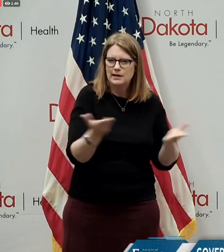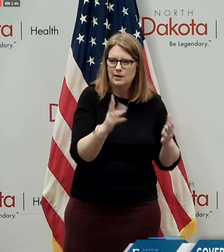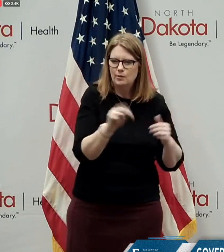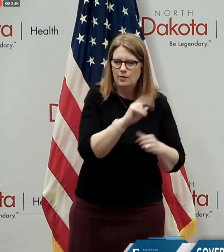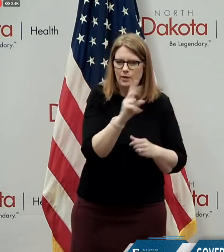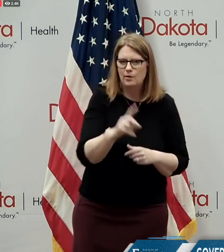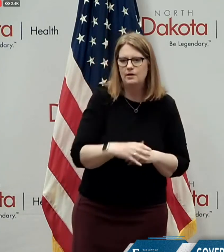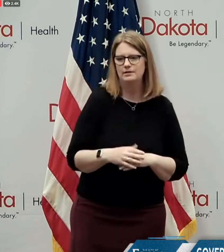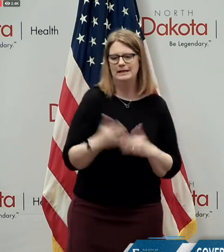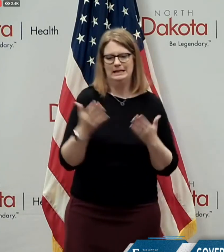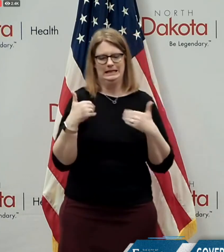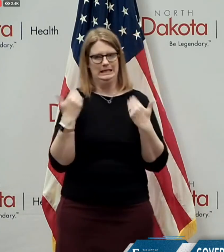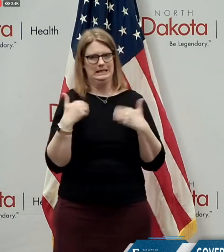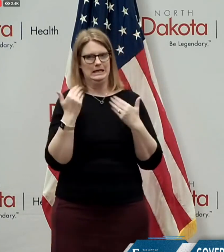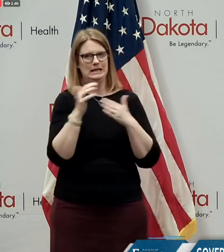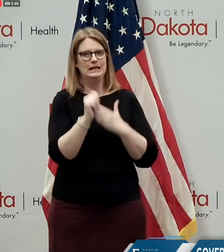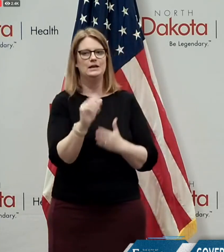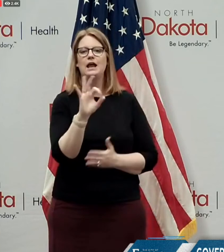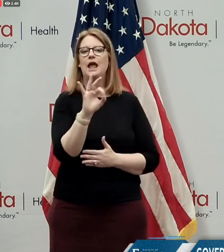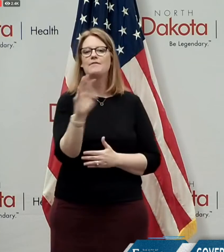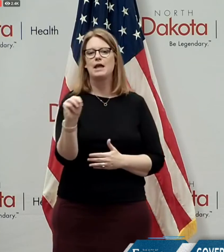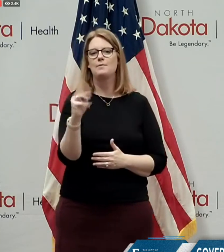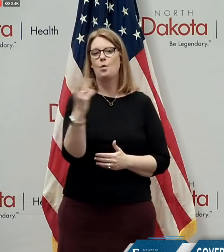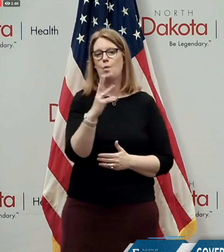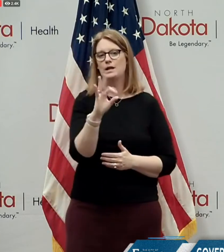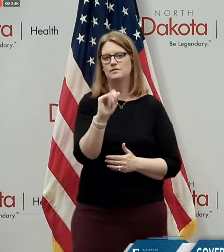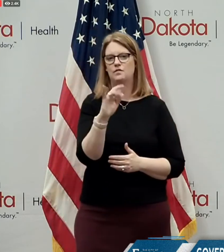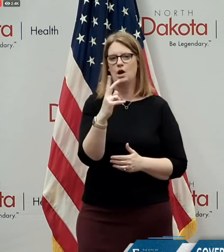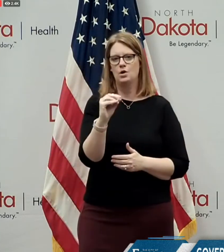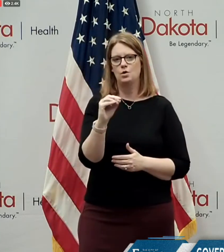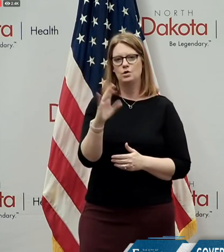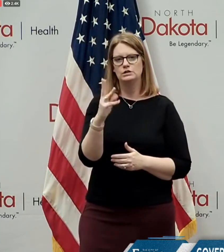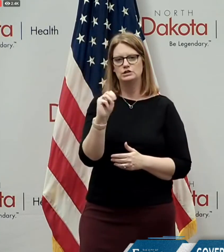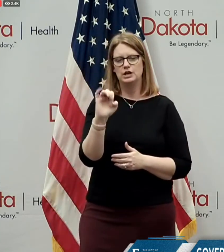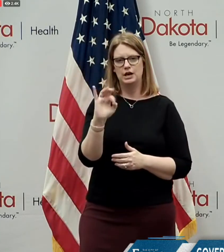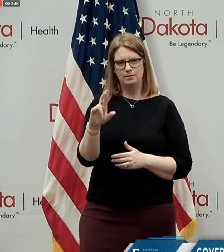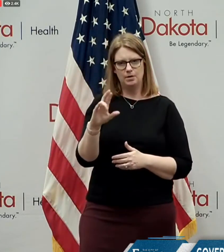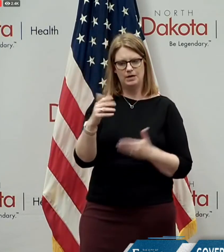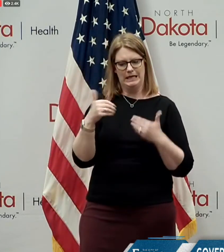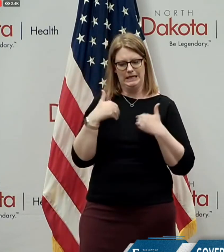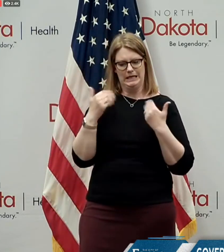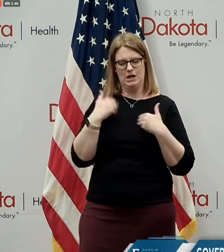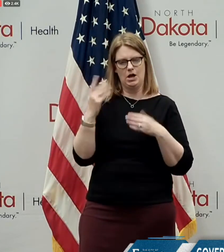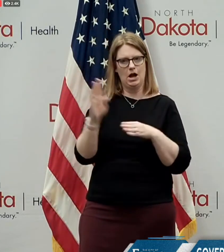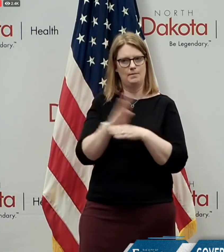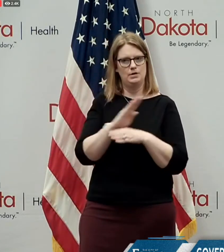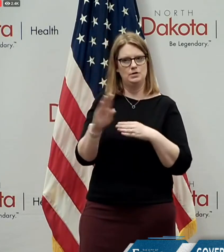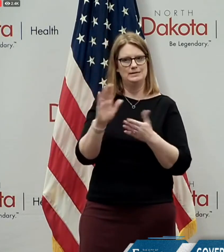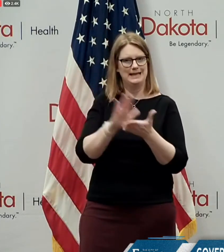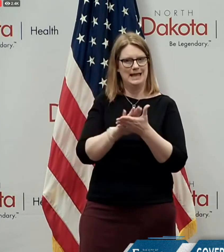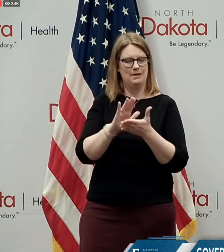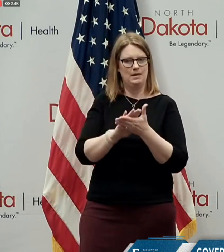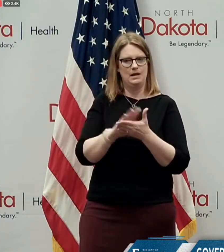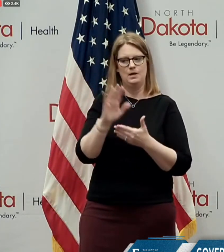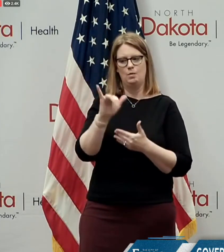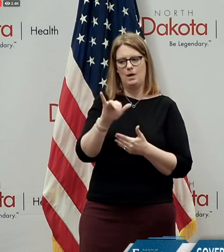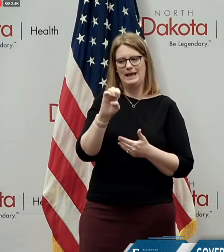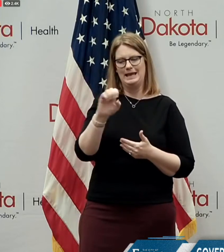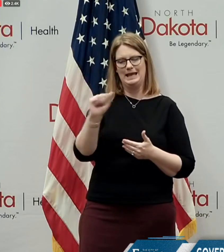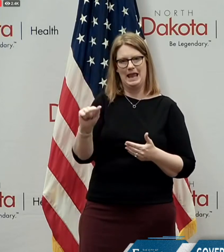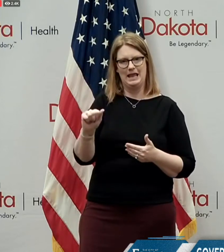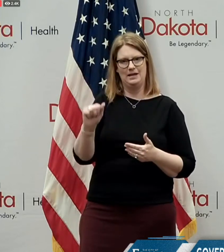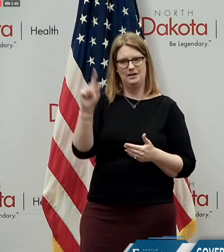the young leaders in the Fargo-Moorhead West Fargo Chamber of Commerce Young Entrepreneurs Academy.